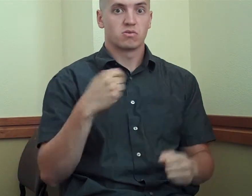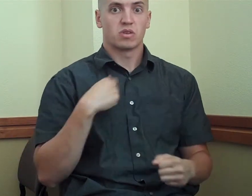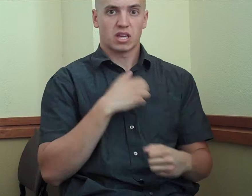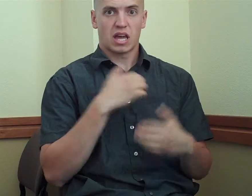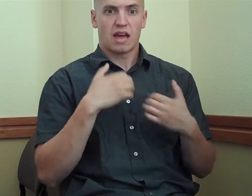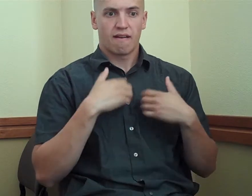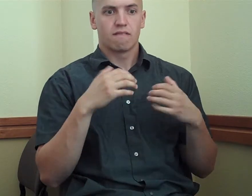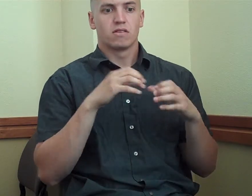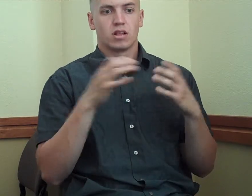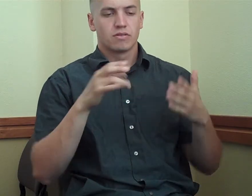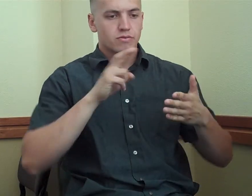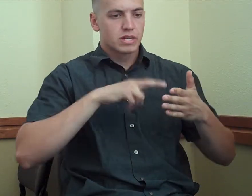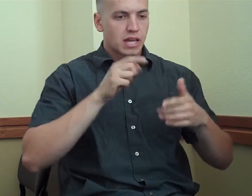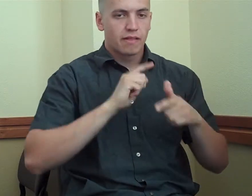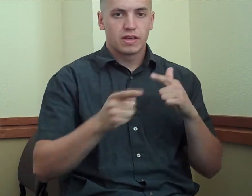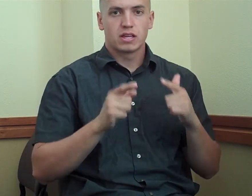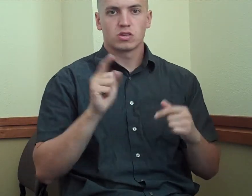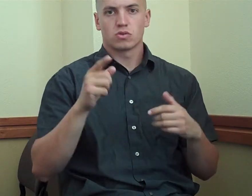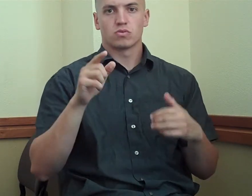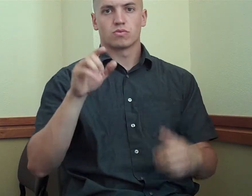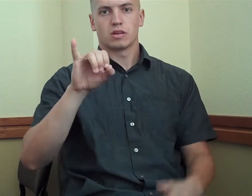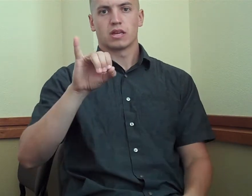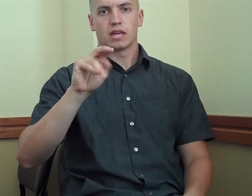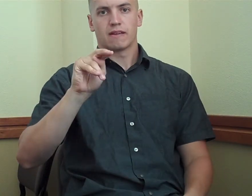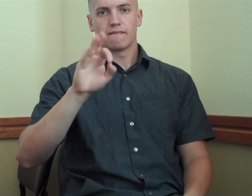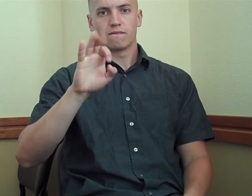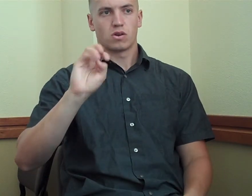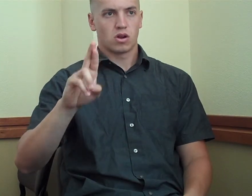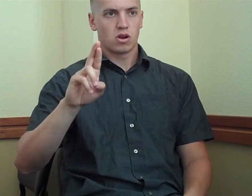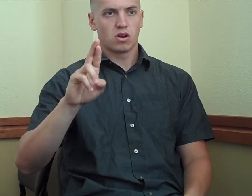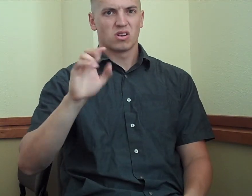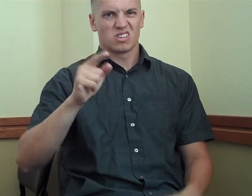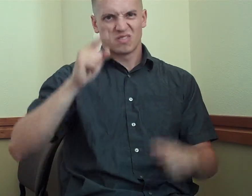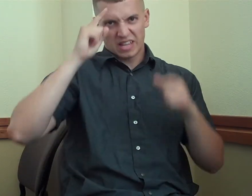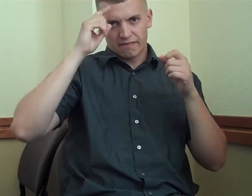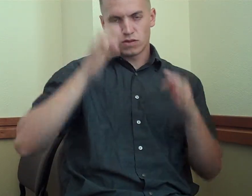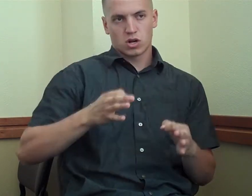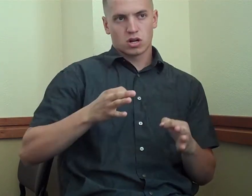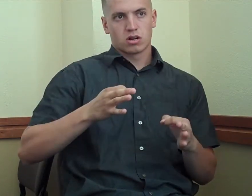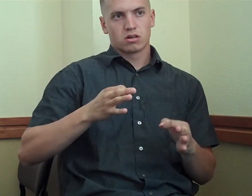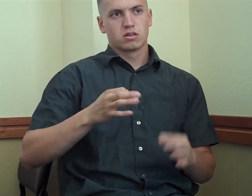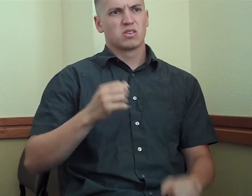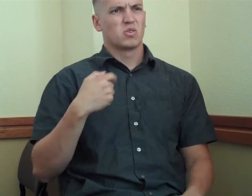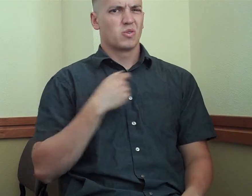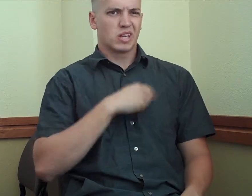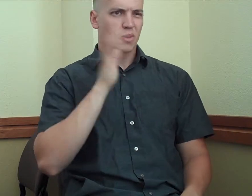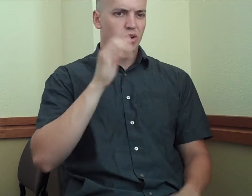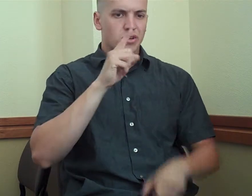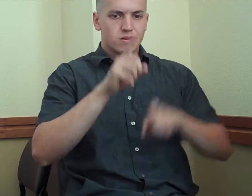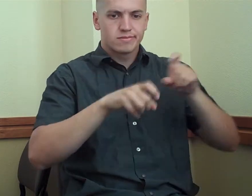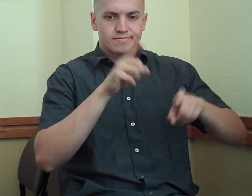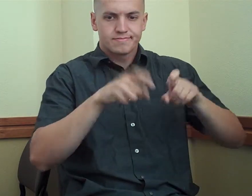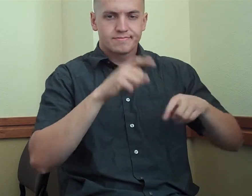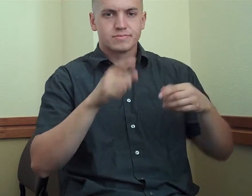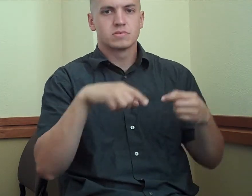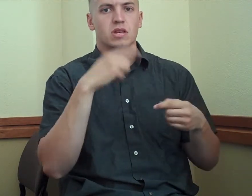going to be doing some questioning and doing some inferring, but we're not going to ask questions about the story. We're going to ask questions about words that we don't